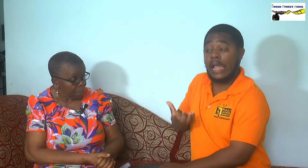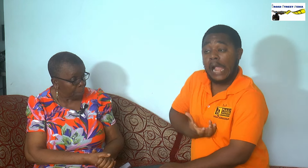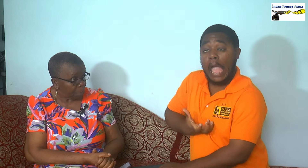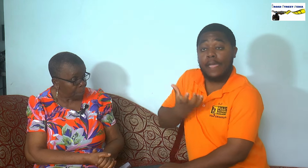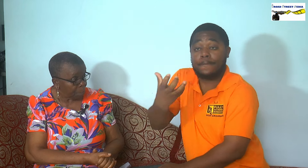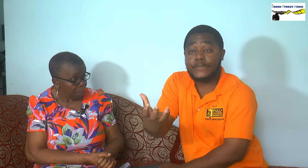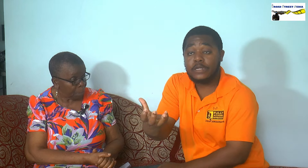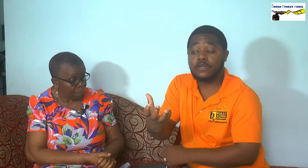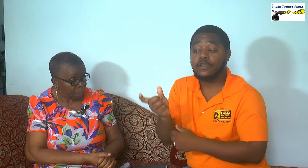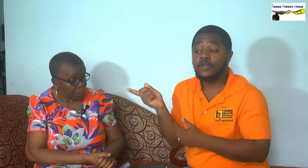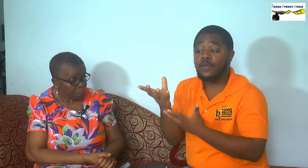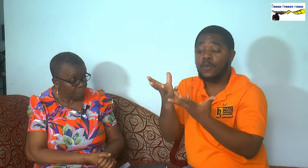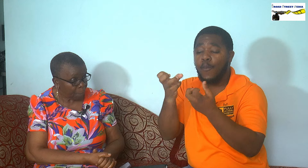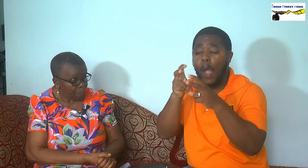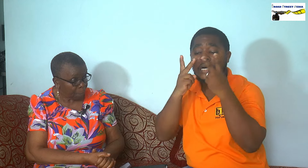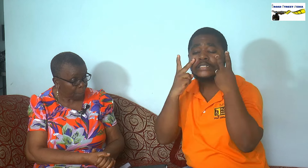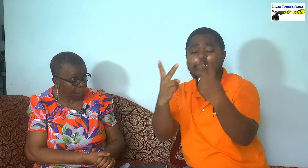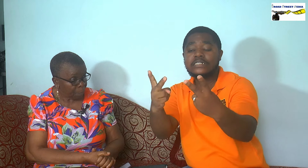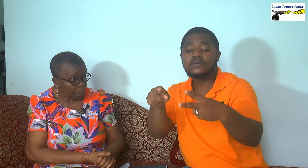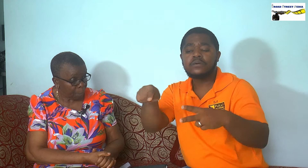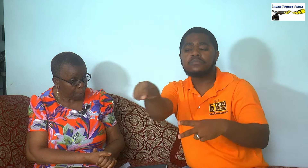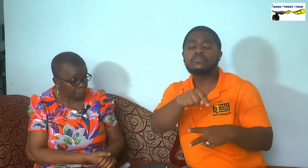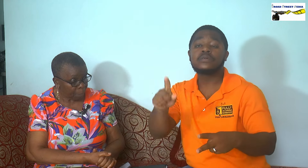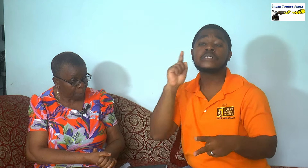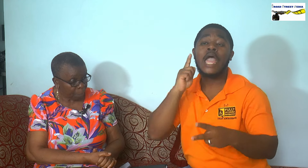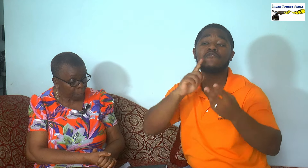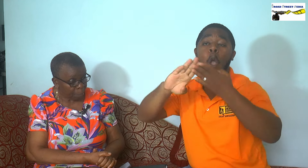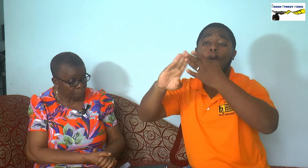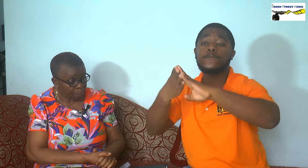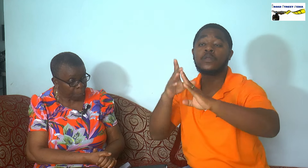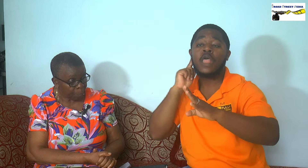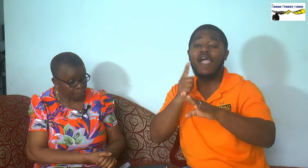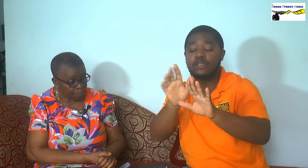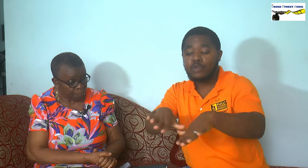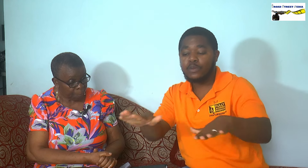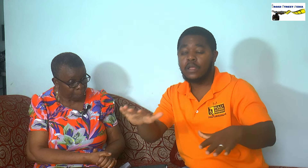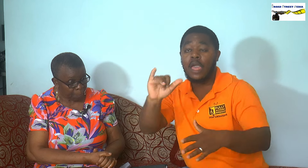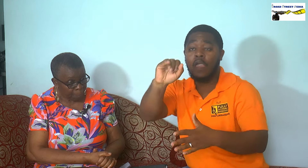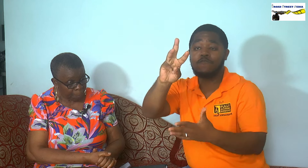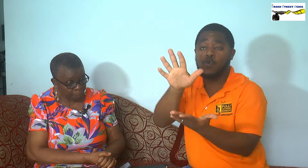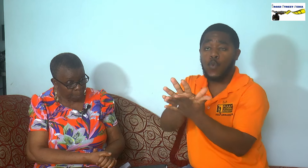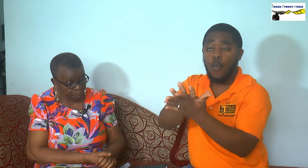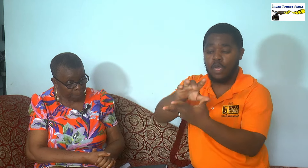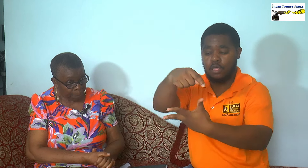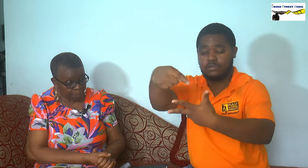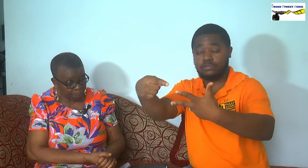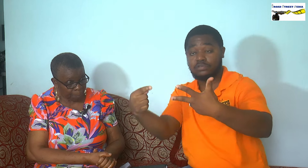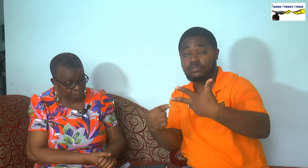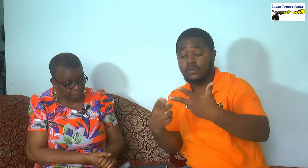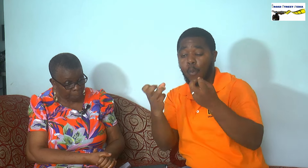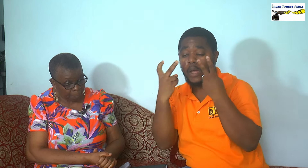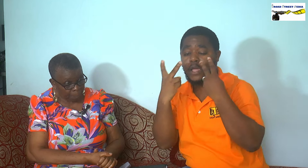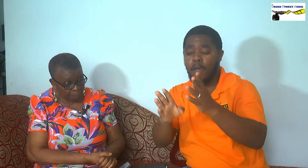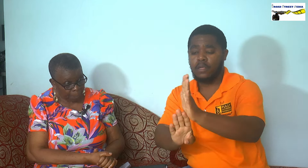That is the way she feels. What she would like to see for the deaf community, for deaf children at the Irving Wilson